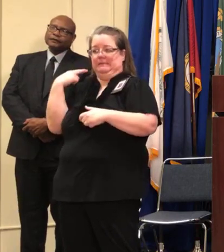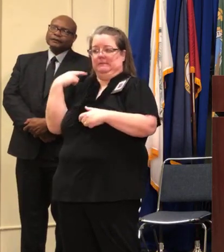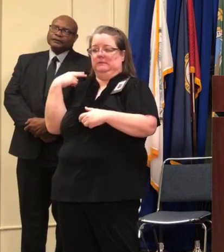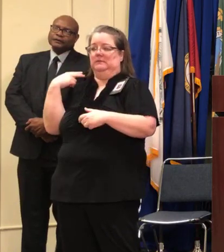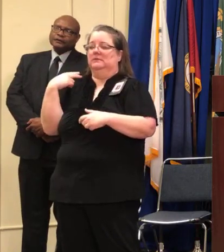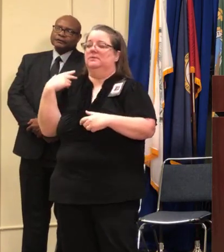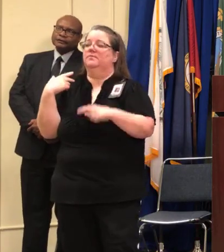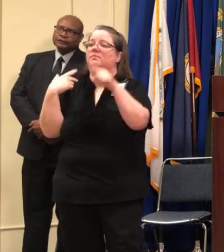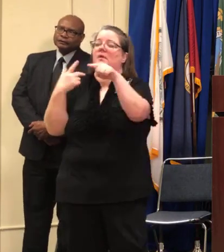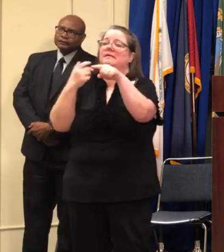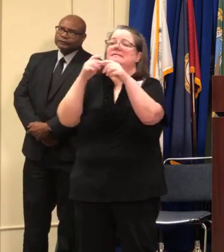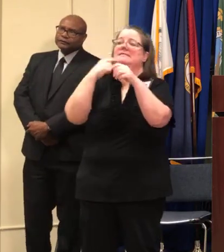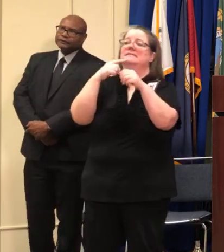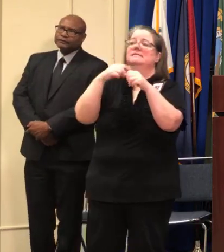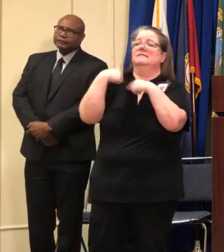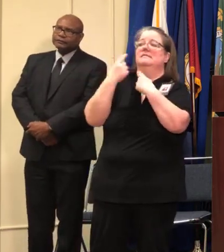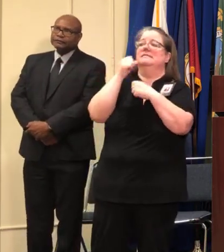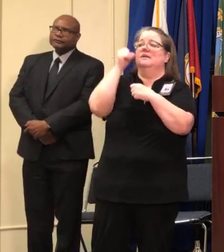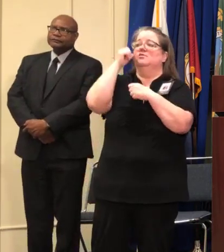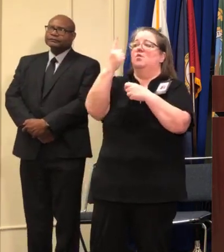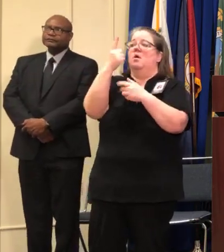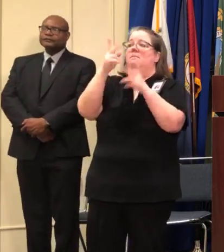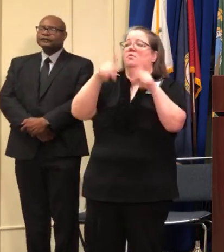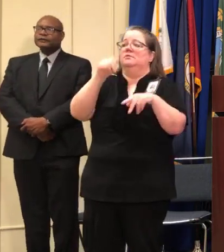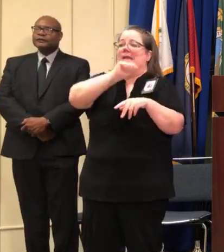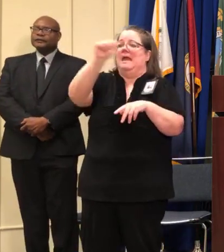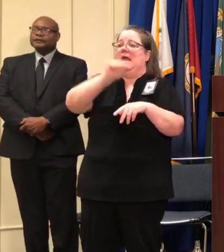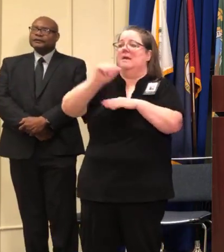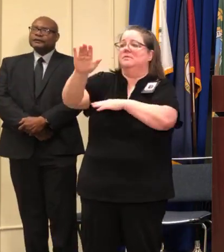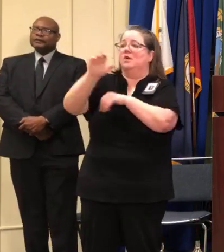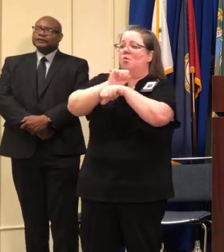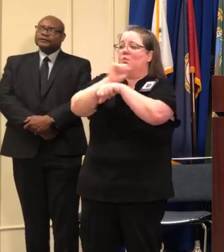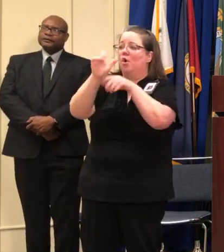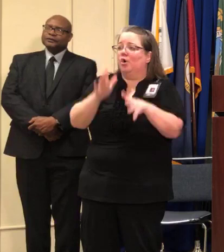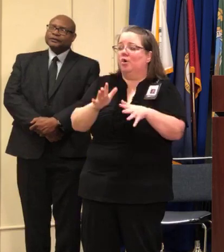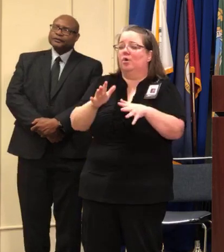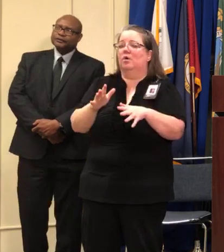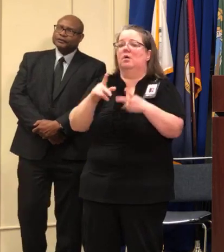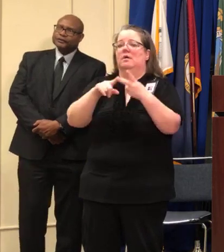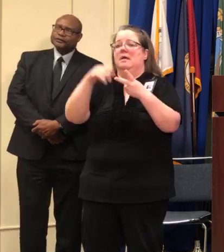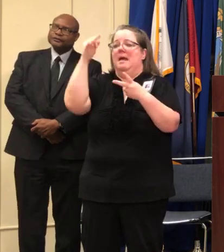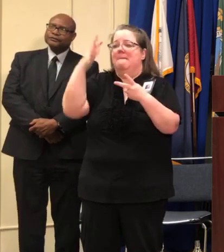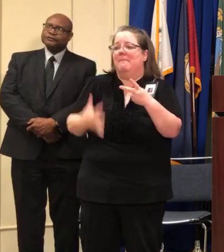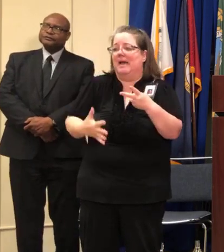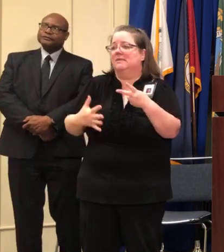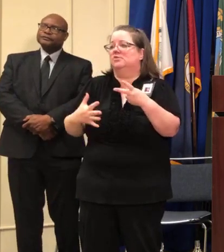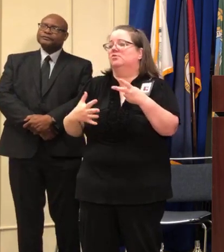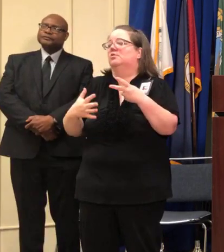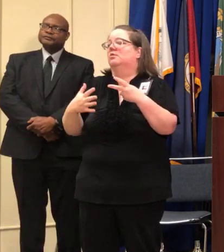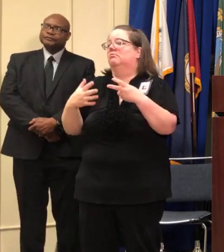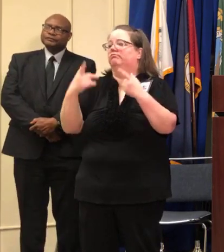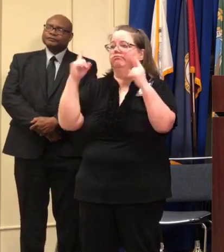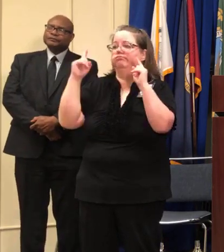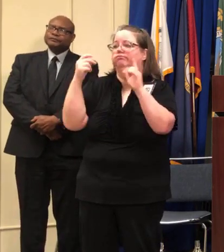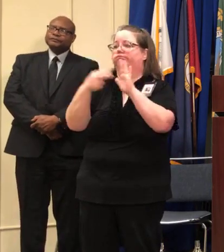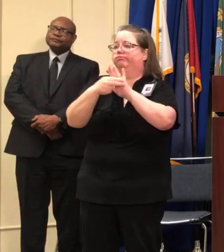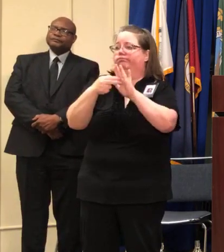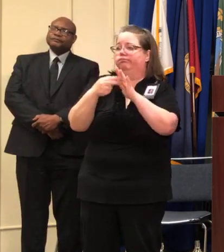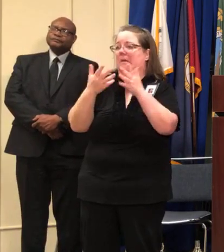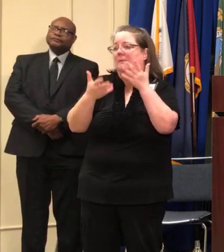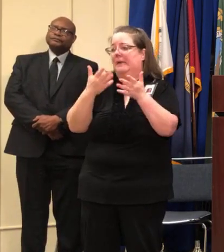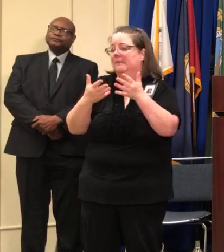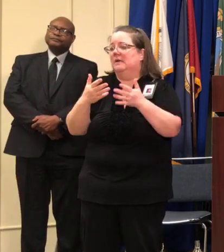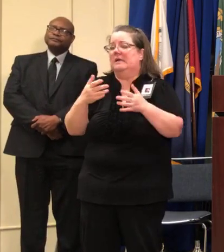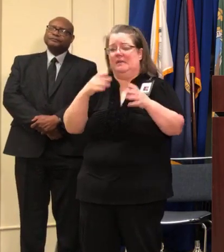just since yesterday, an Amazon worker tested positive. We're hearing a pastor potentially did. Could you just